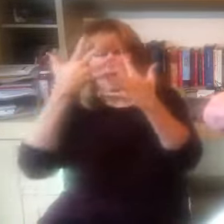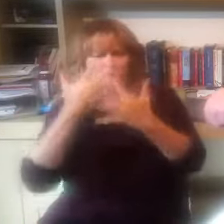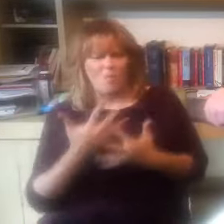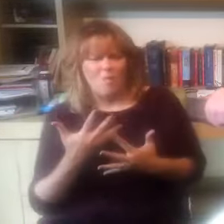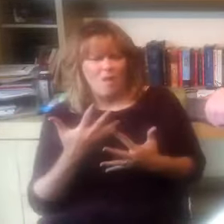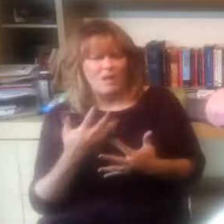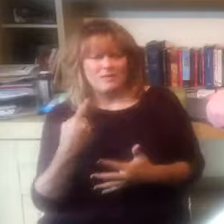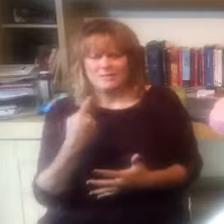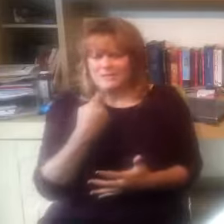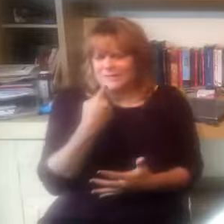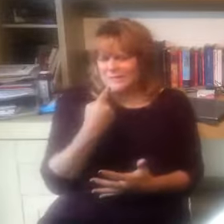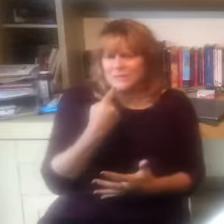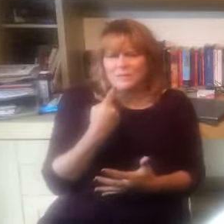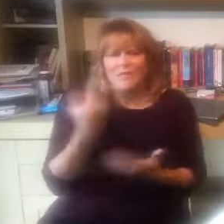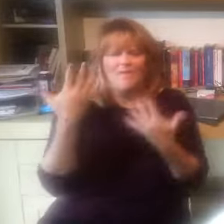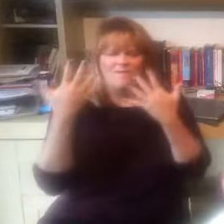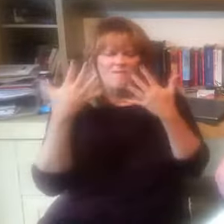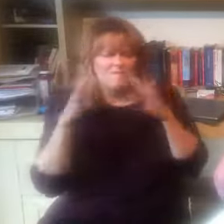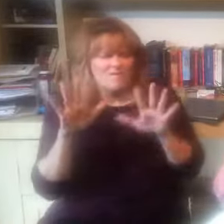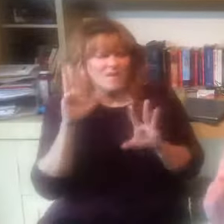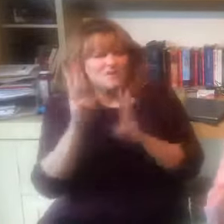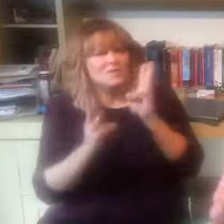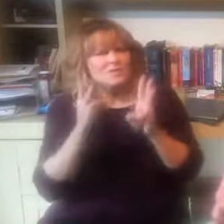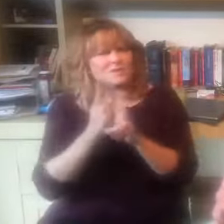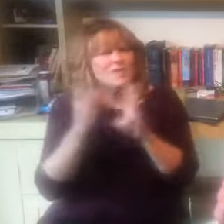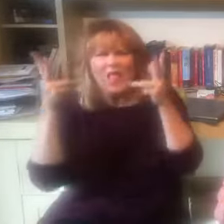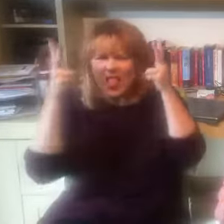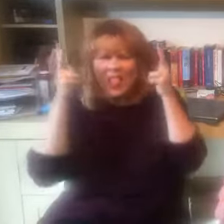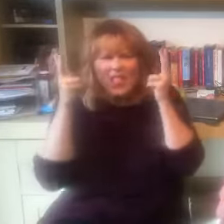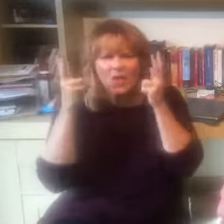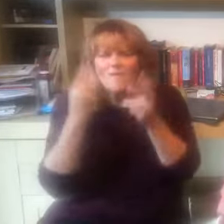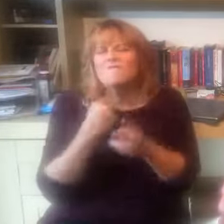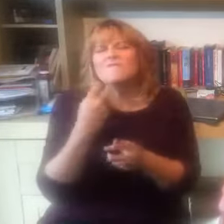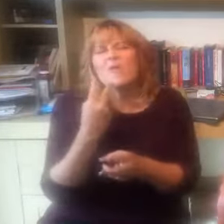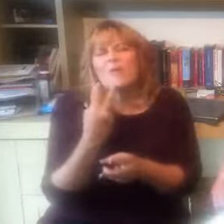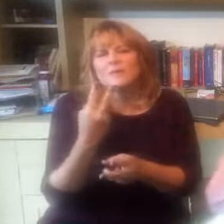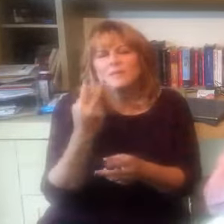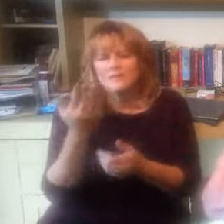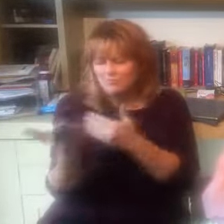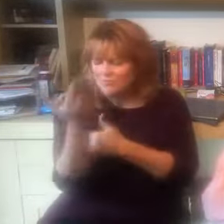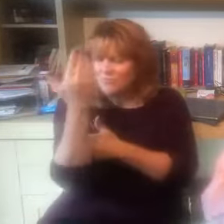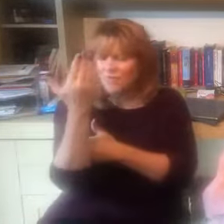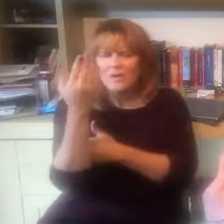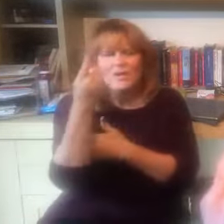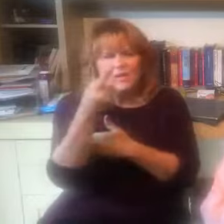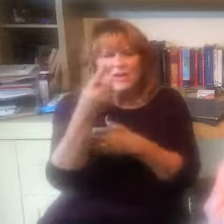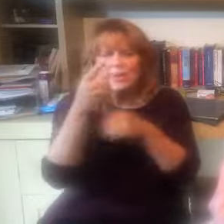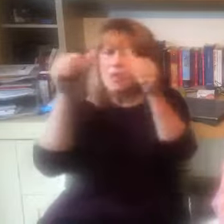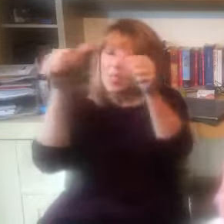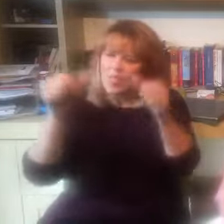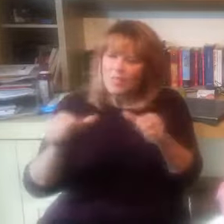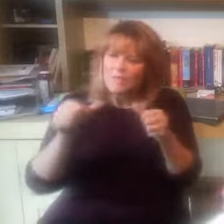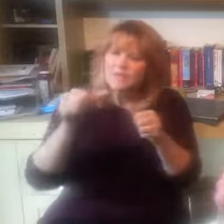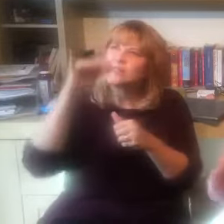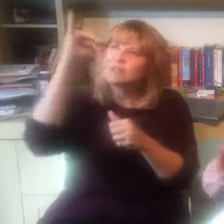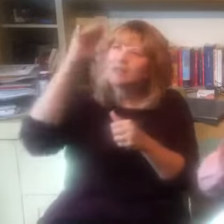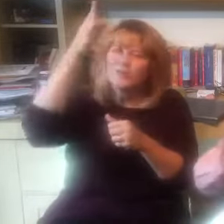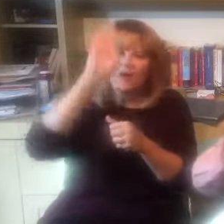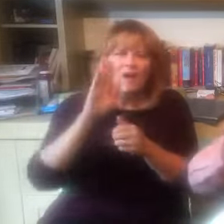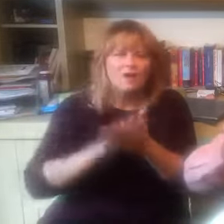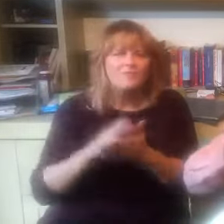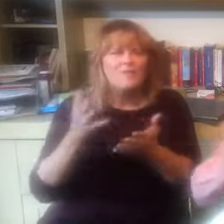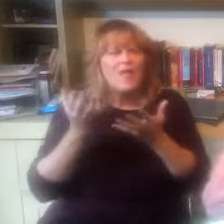feel like that it's just the end of the world. Well, hear my voice this morning. You are the image of God. And I want